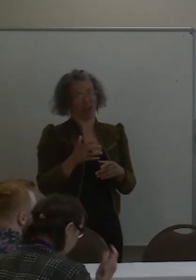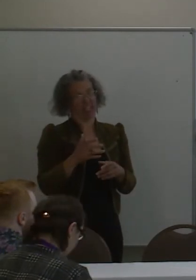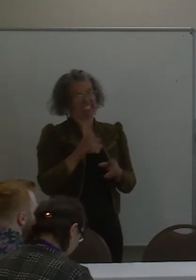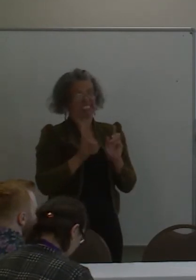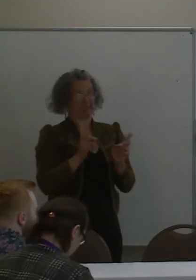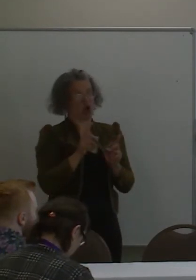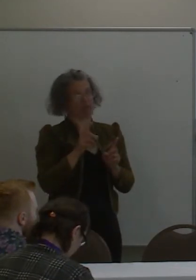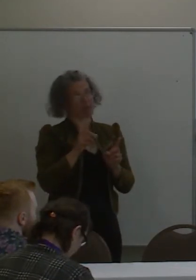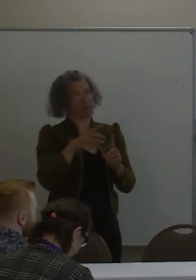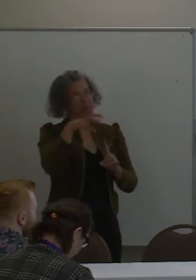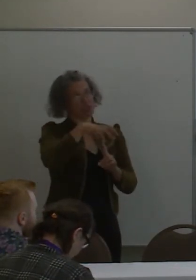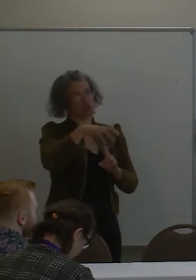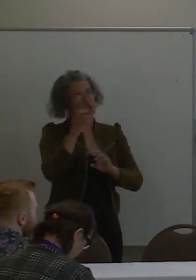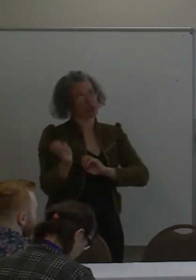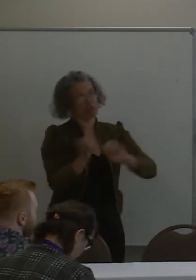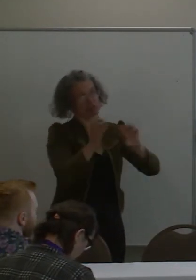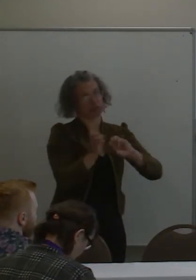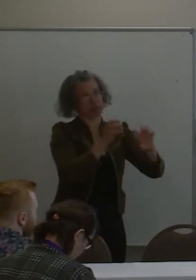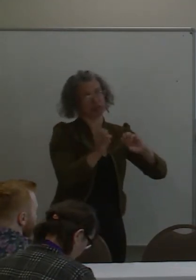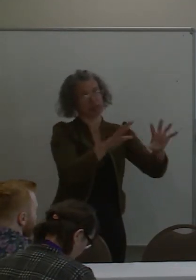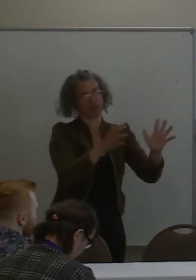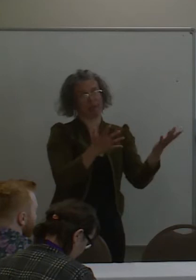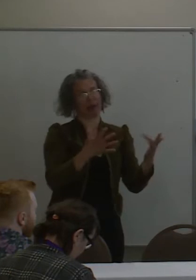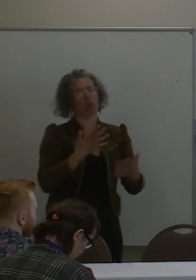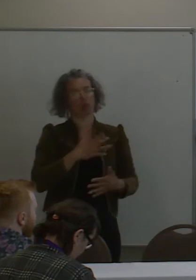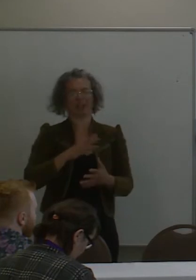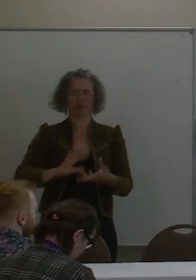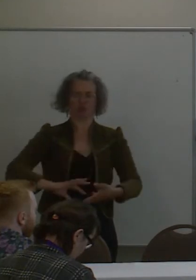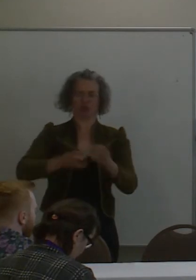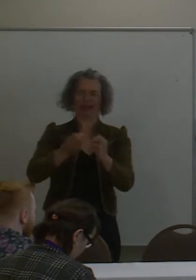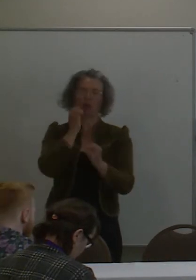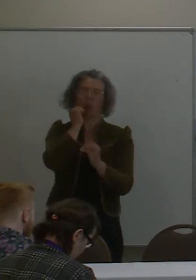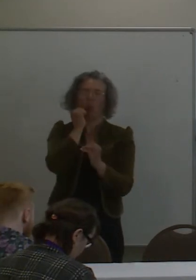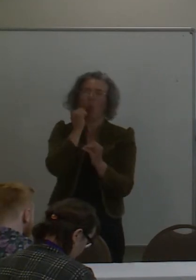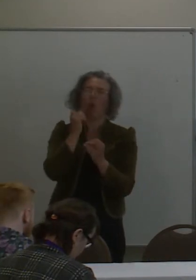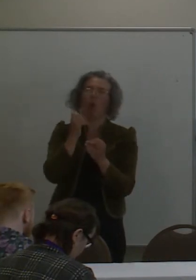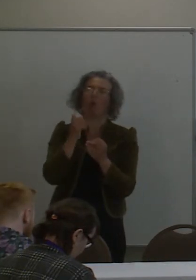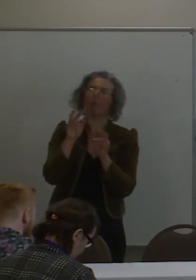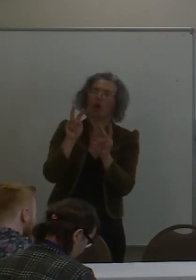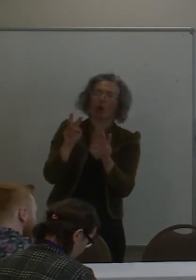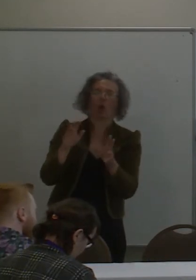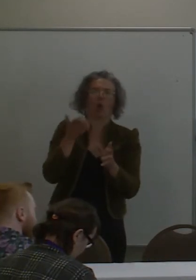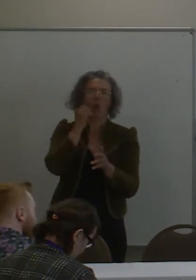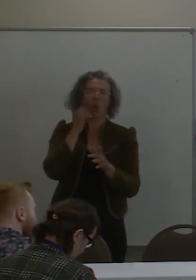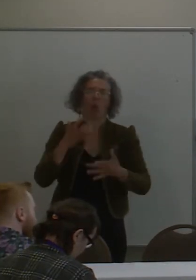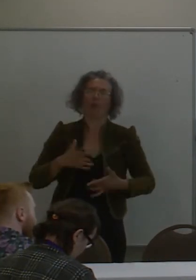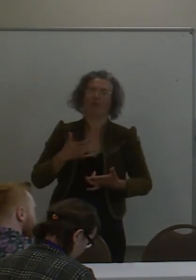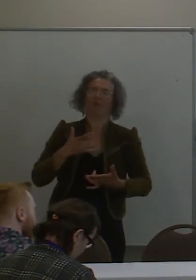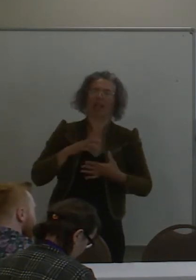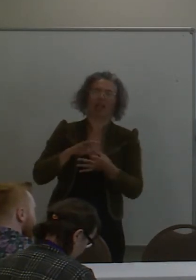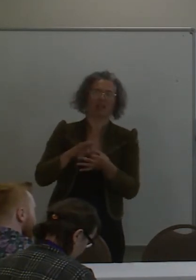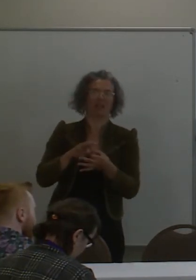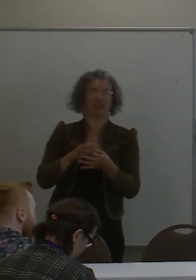institutional repositories. We really went for look and feel. And actually one of our hopefully future community